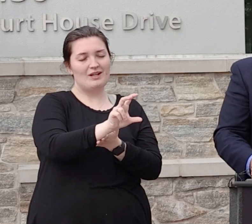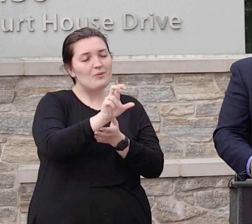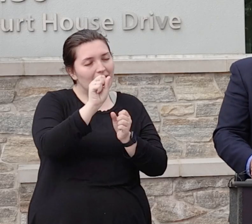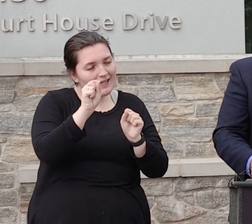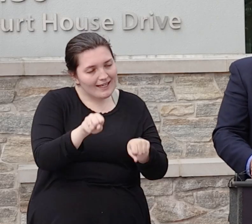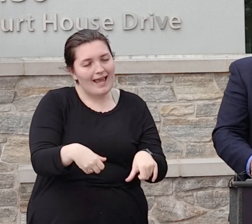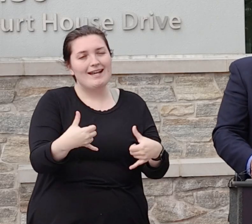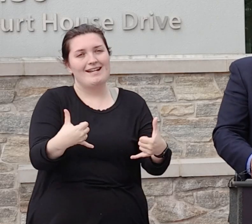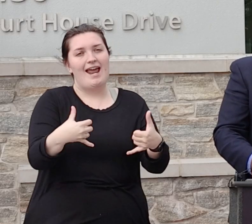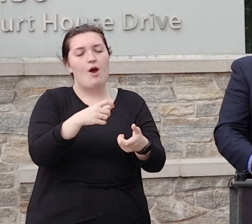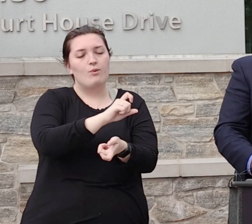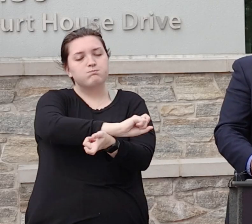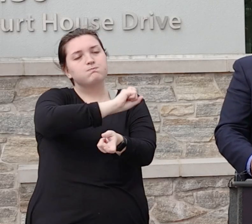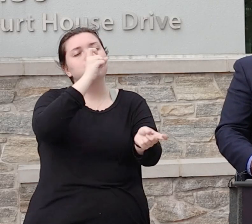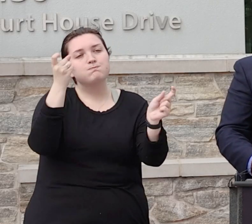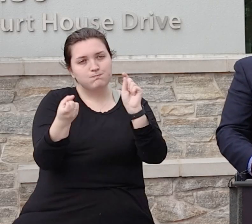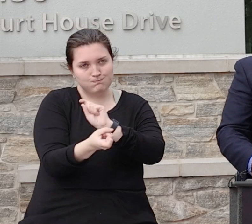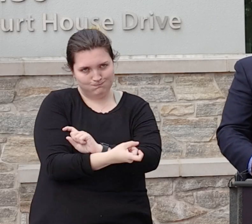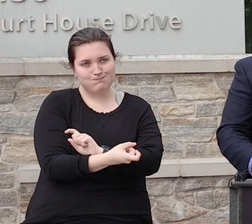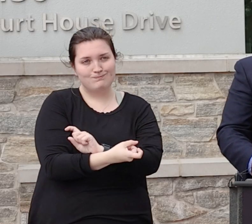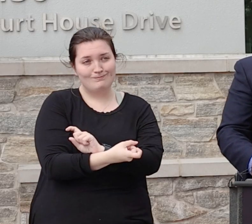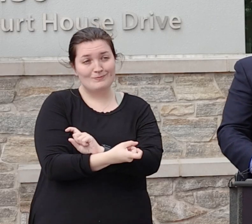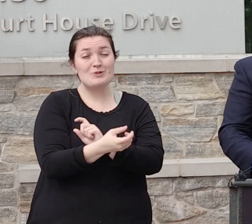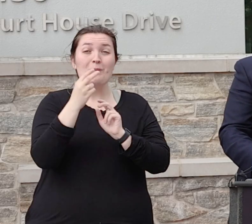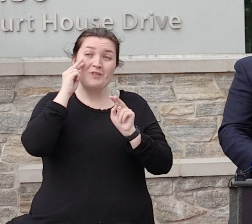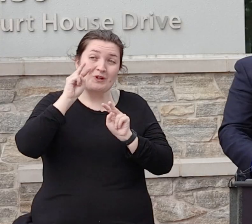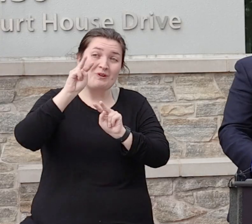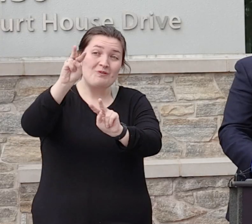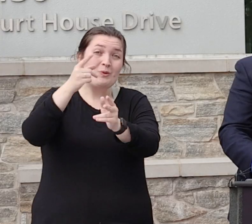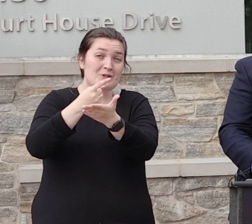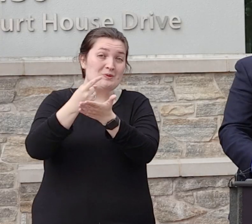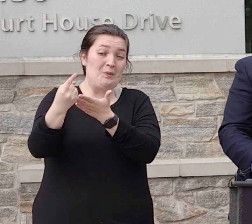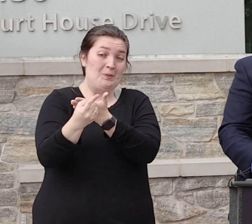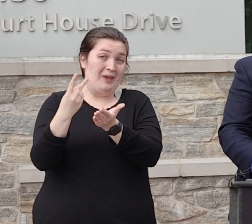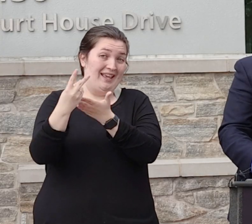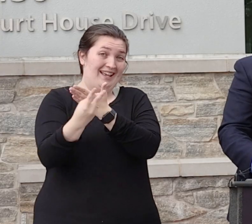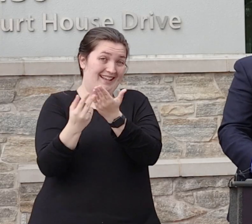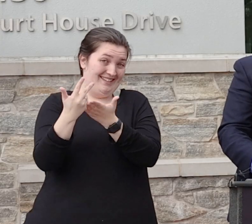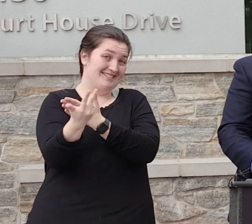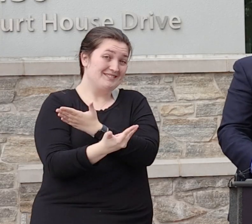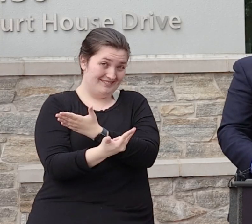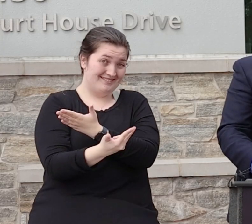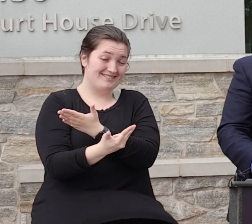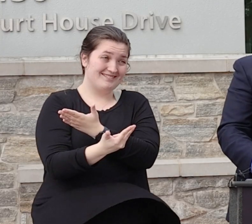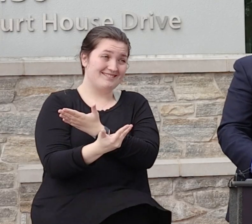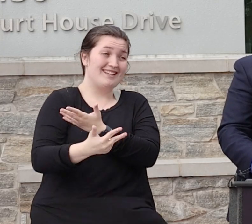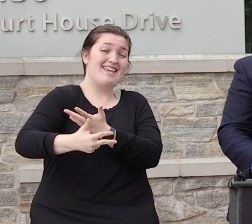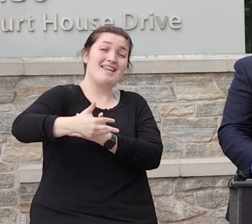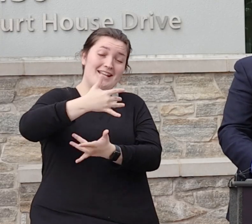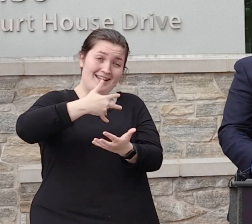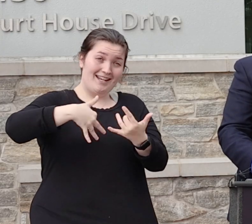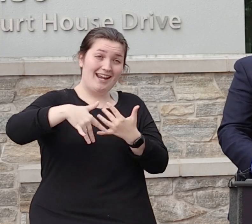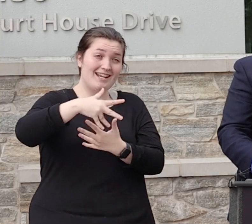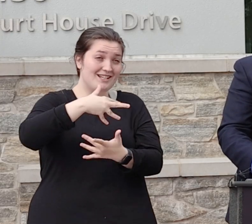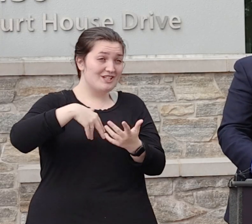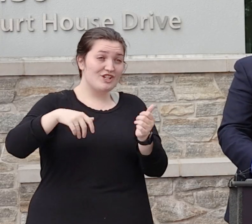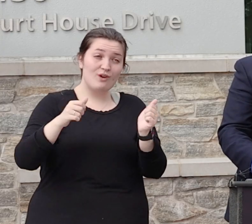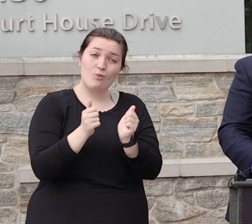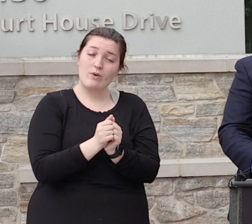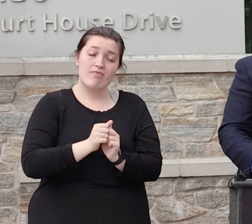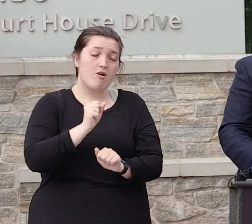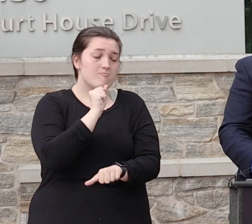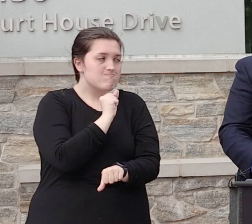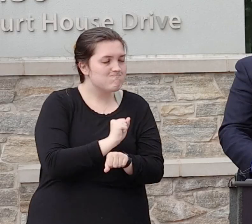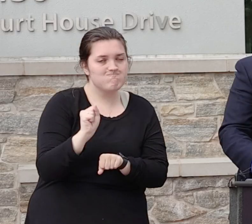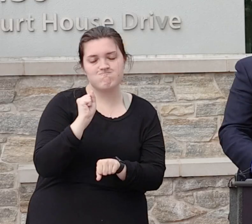evolve. I look forward to the weeks ahead, engaging with our incredibly hardworking and